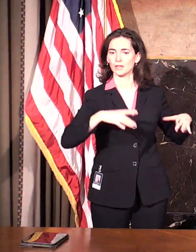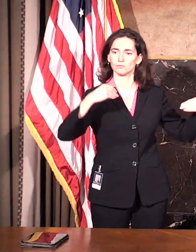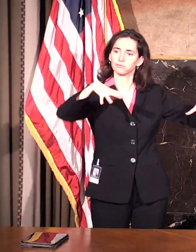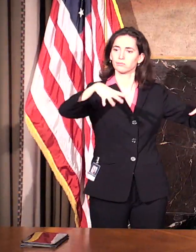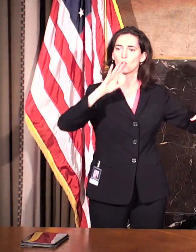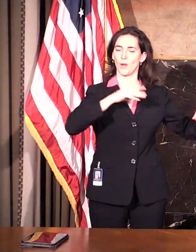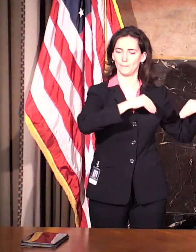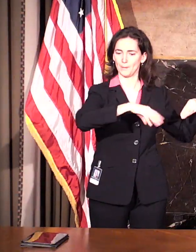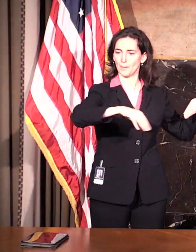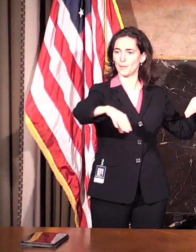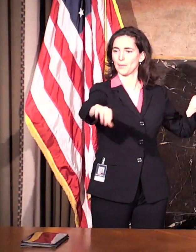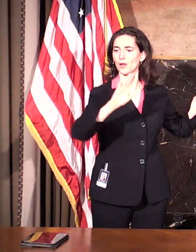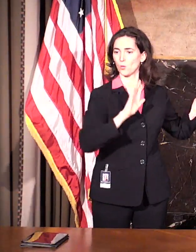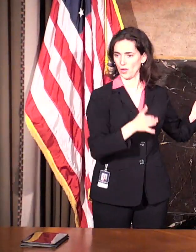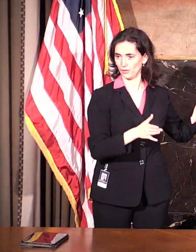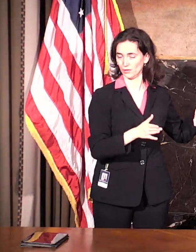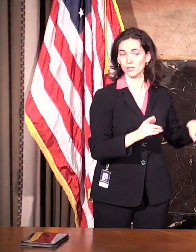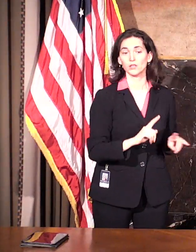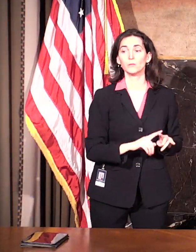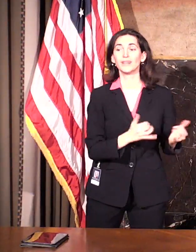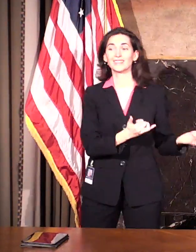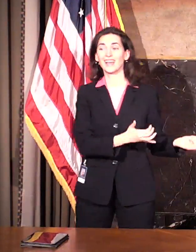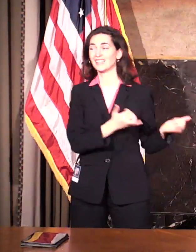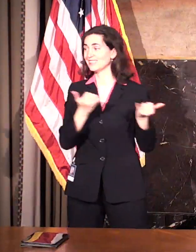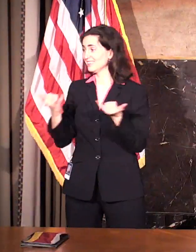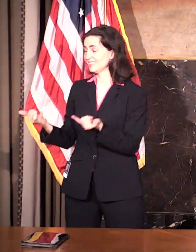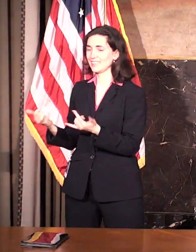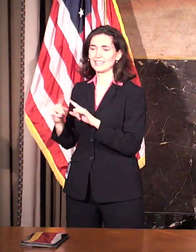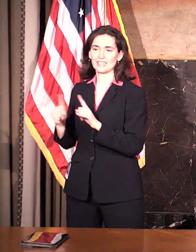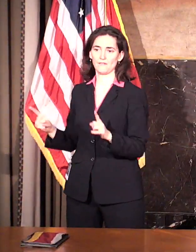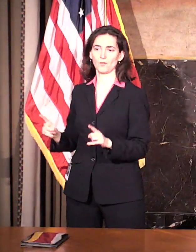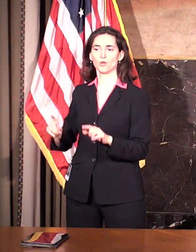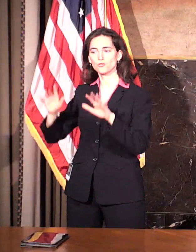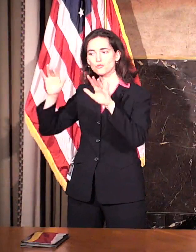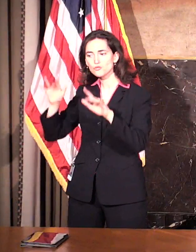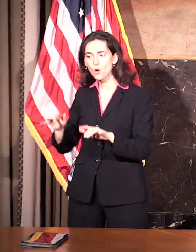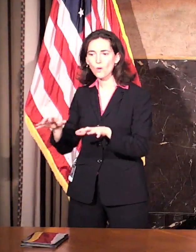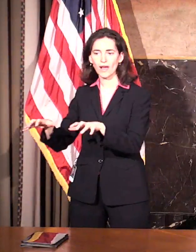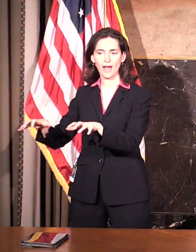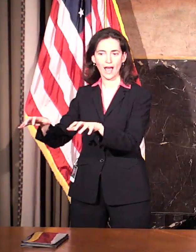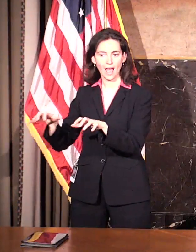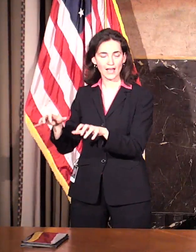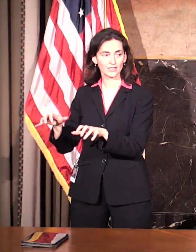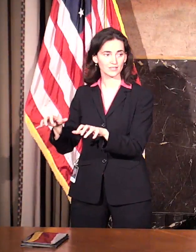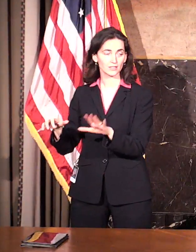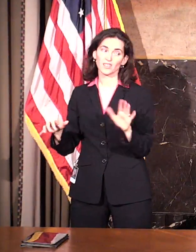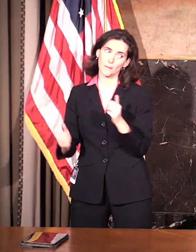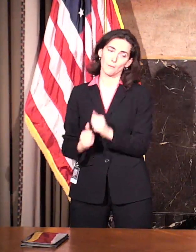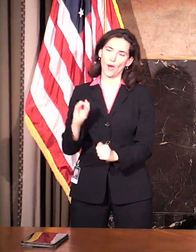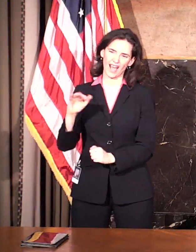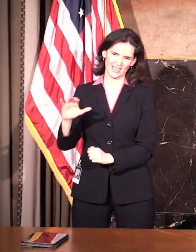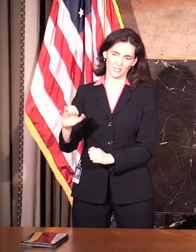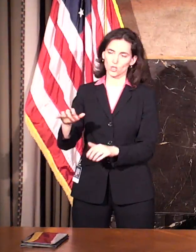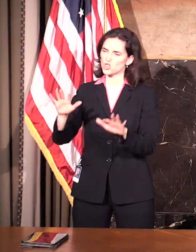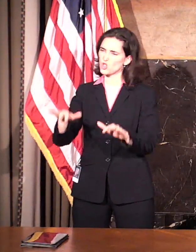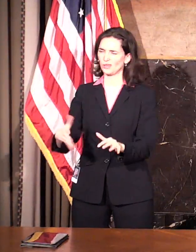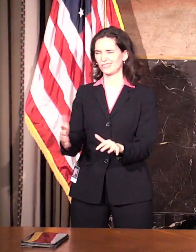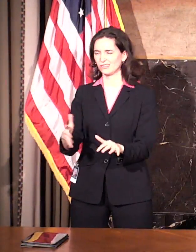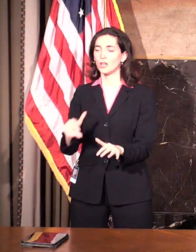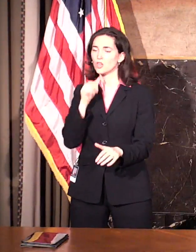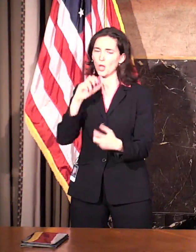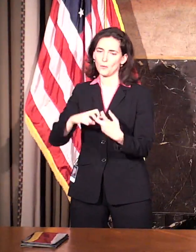nature of these outages, because of snow and ice, and by the way, it's primarily ice, it's not